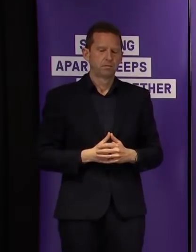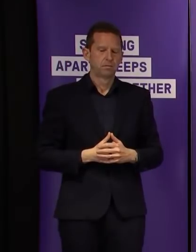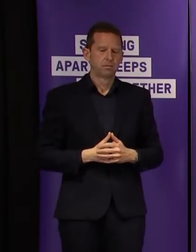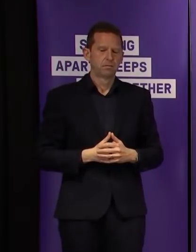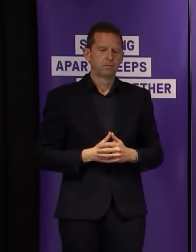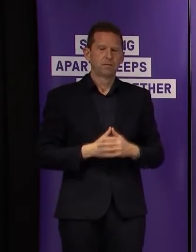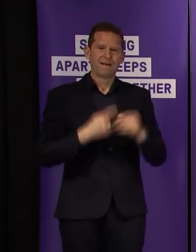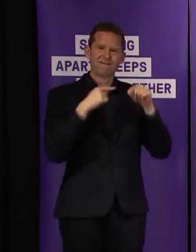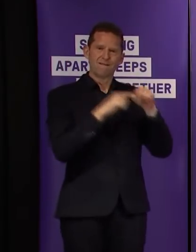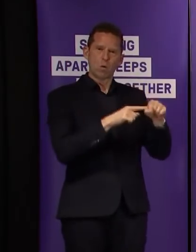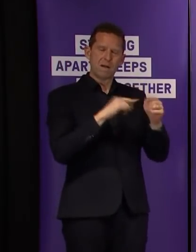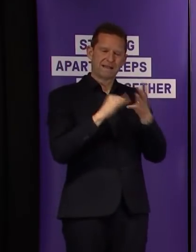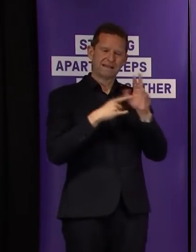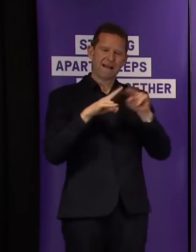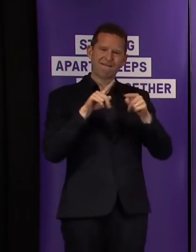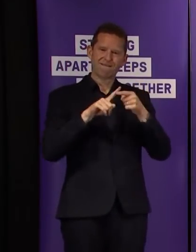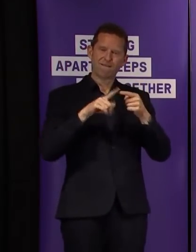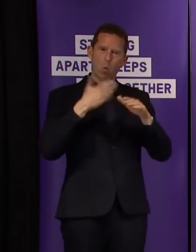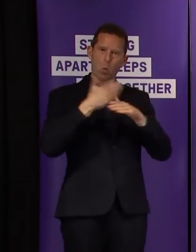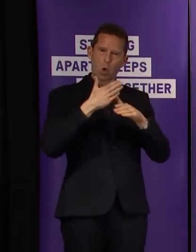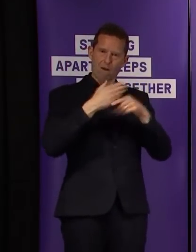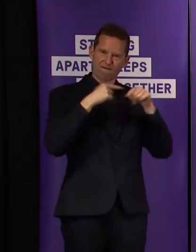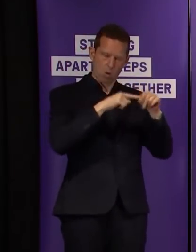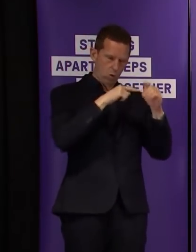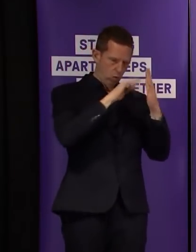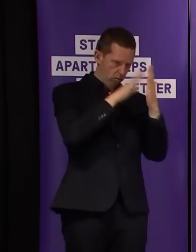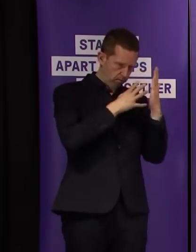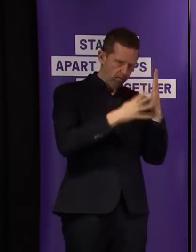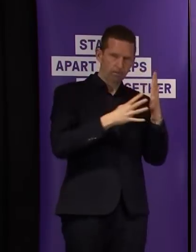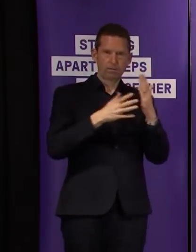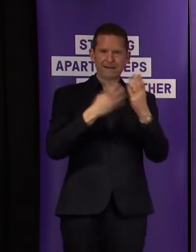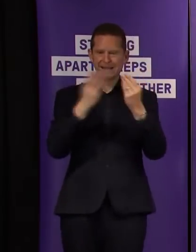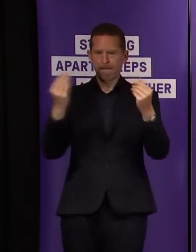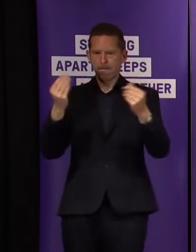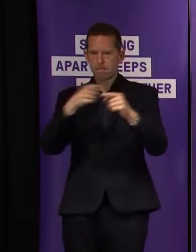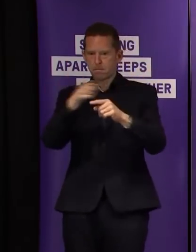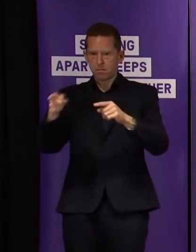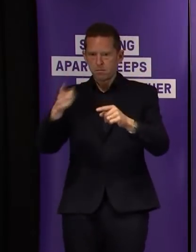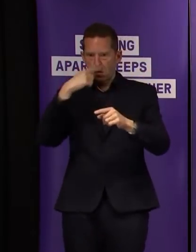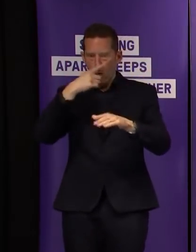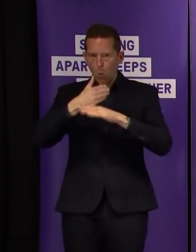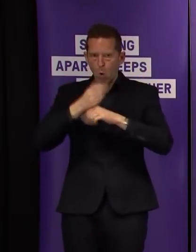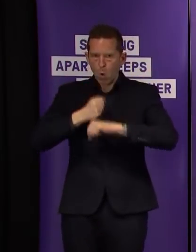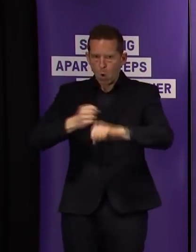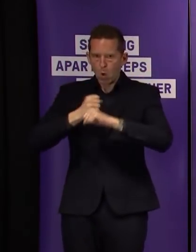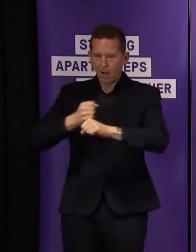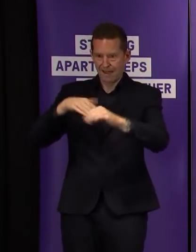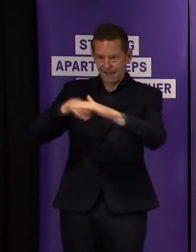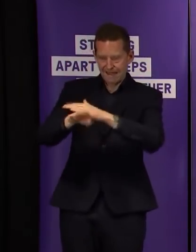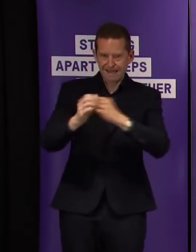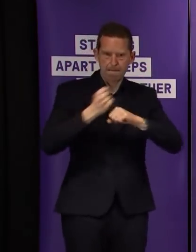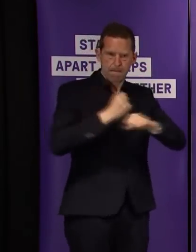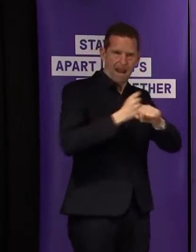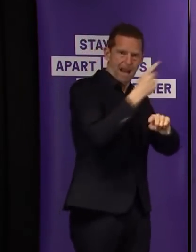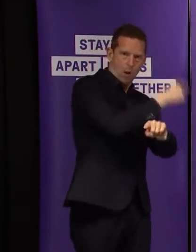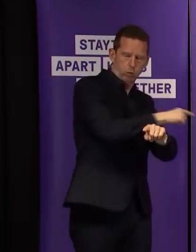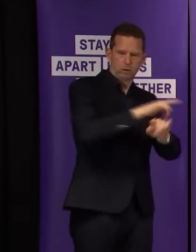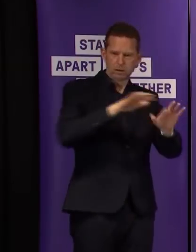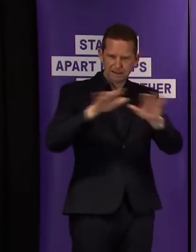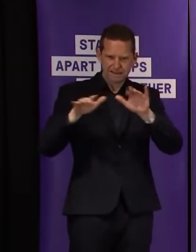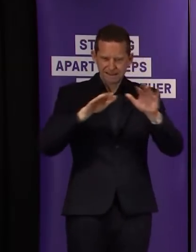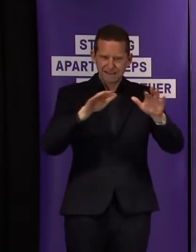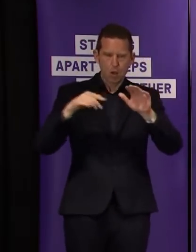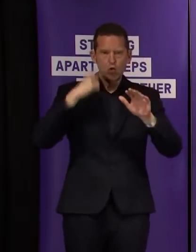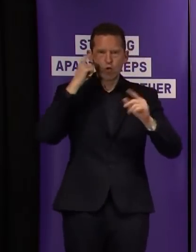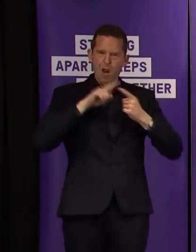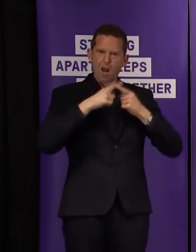COVID safe work plans, indoor versus outdoor, and economic benefit means that was always a place where we would go early on to